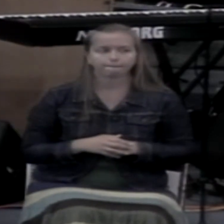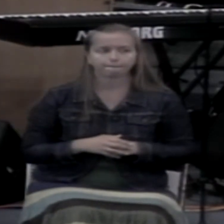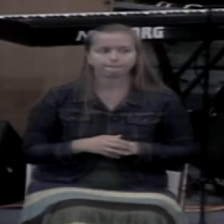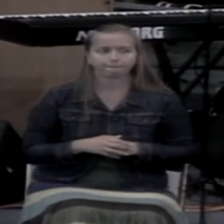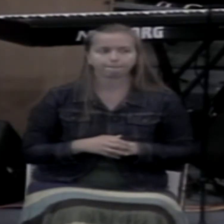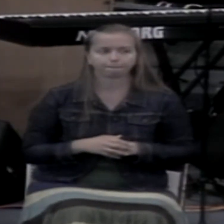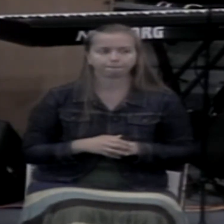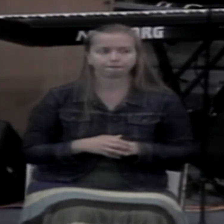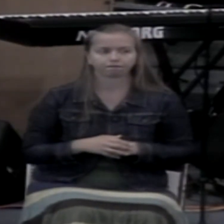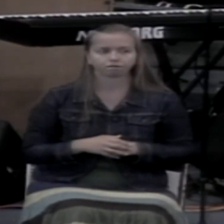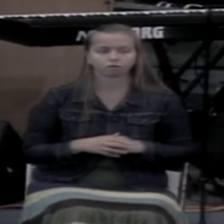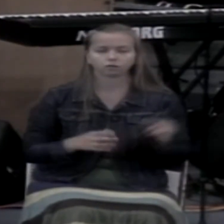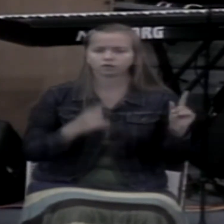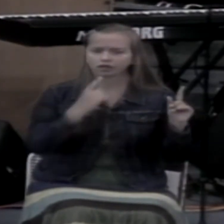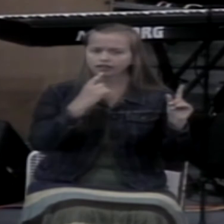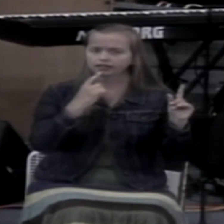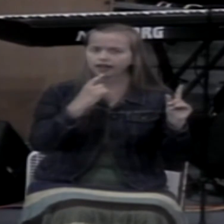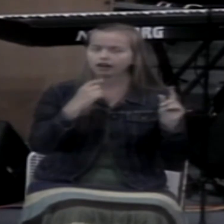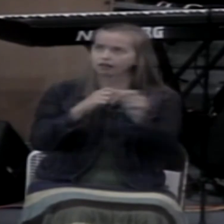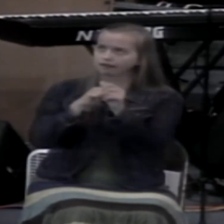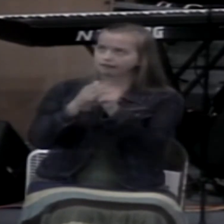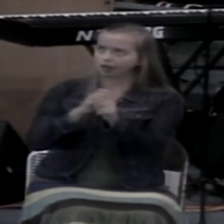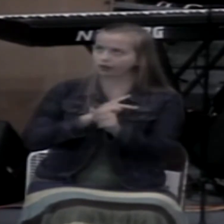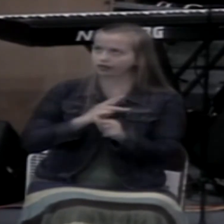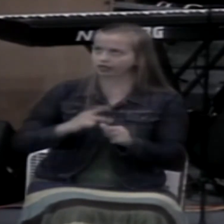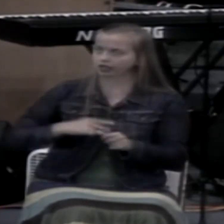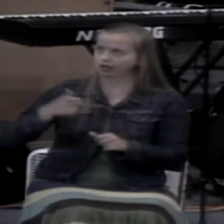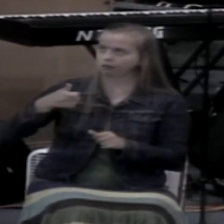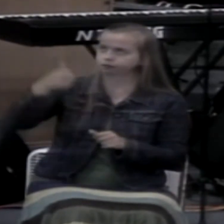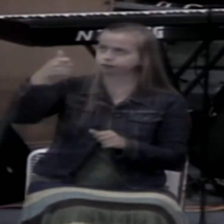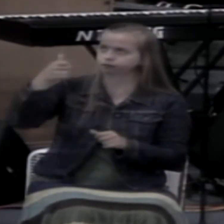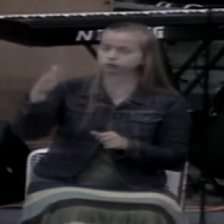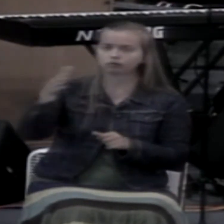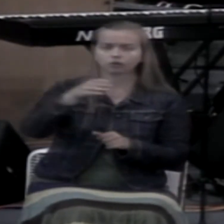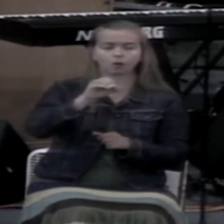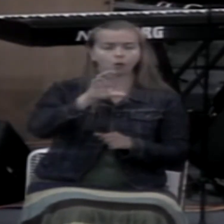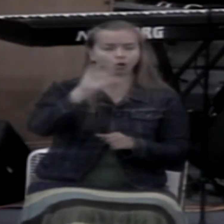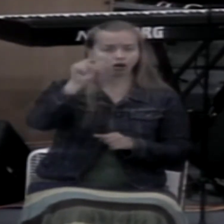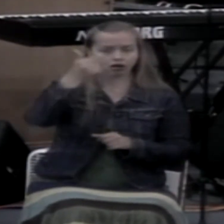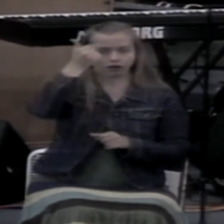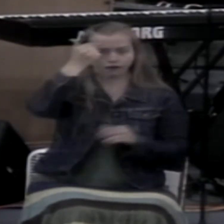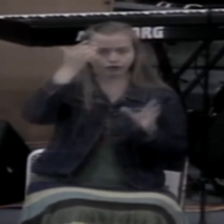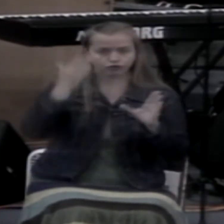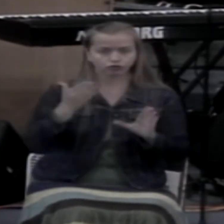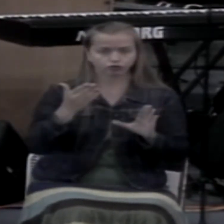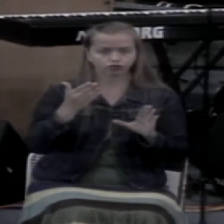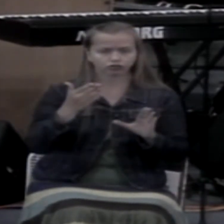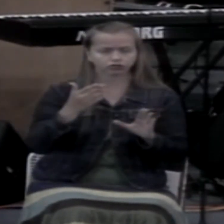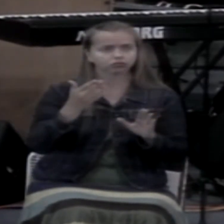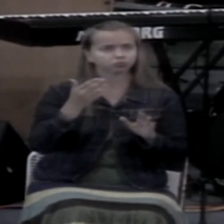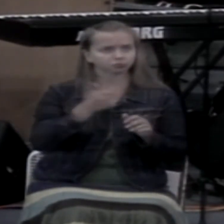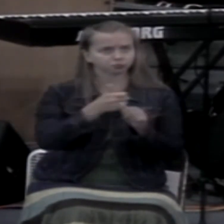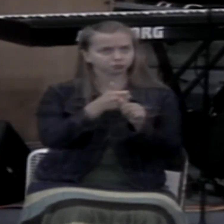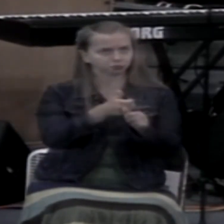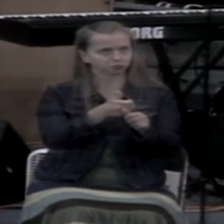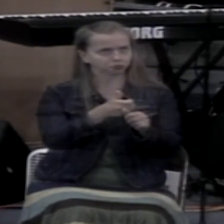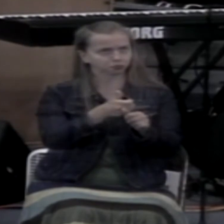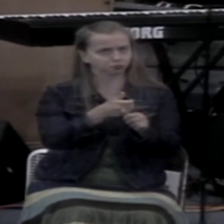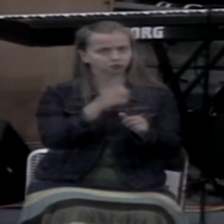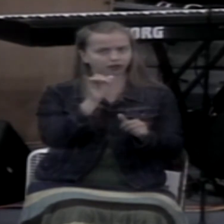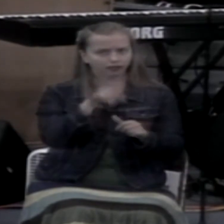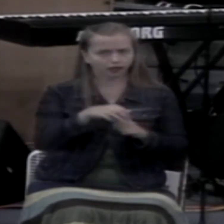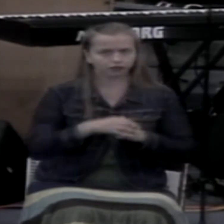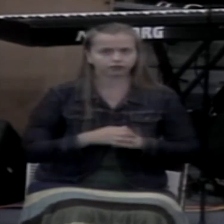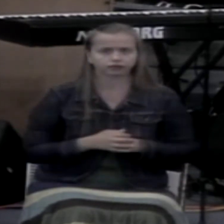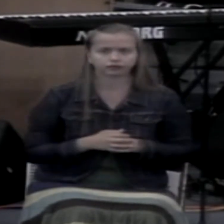the praise of them that do well. For so is the will of God, that with well-doing